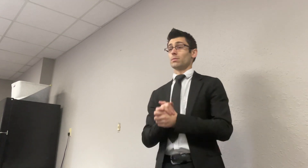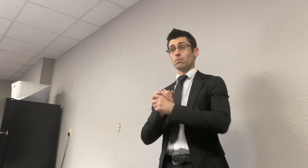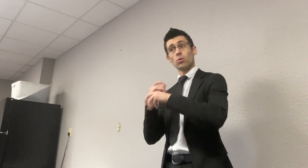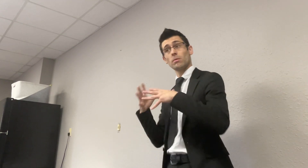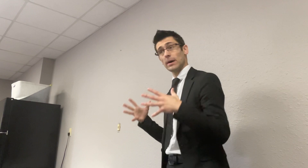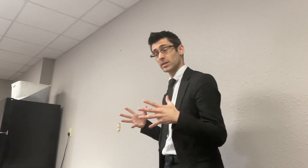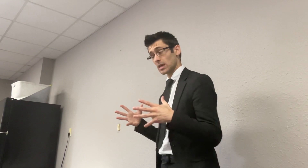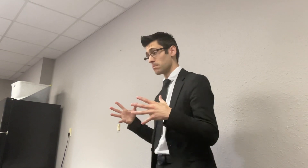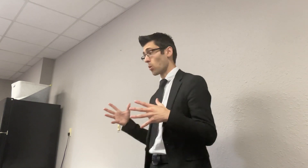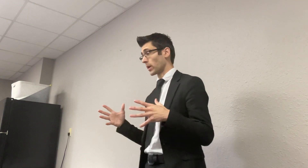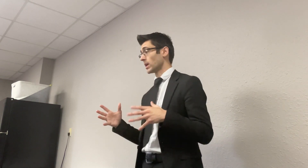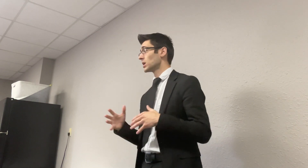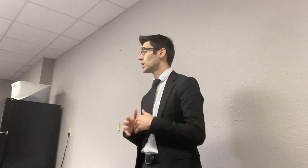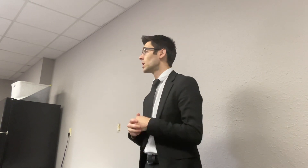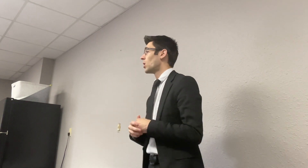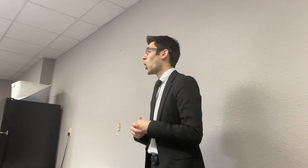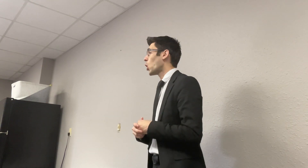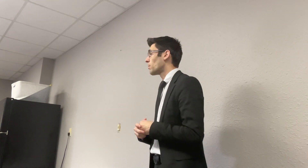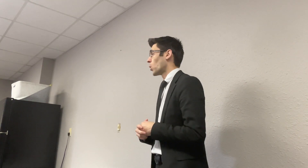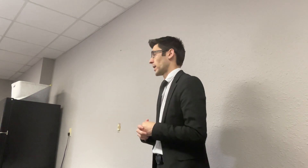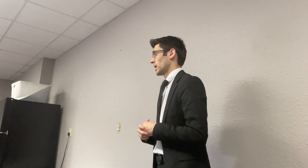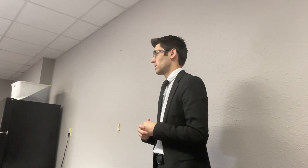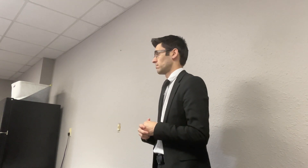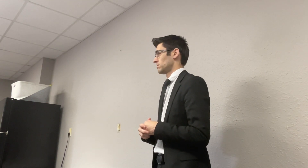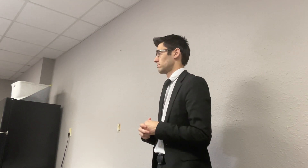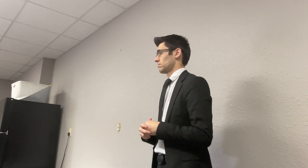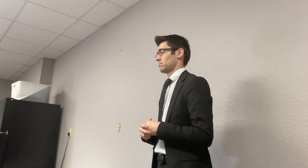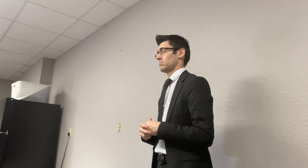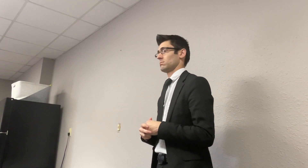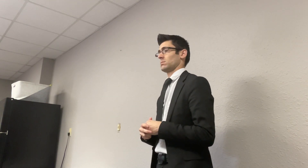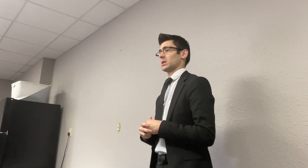more about the sign morning, all morning, okay?